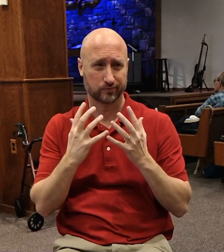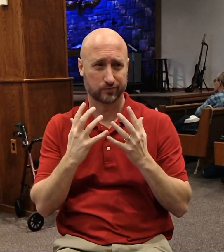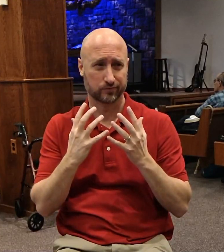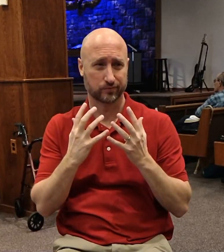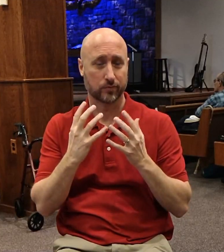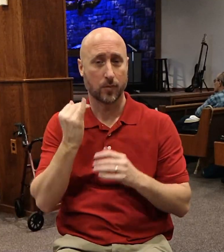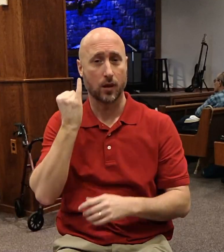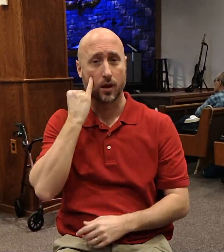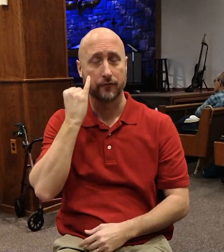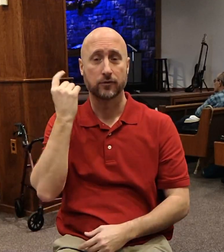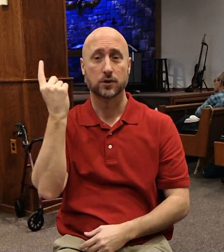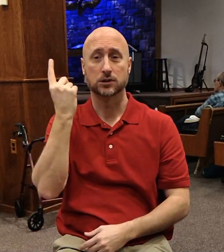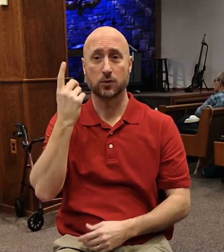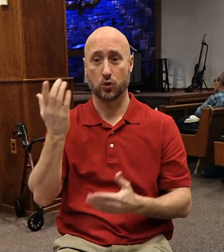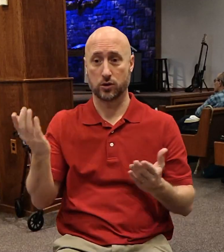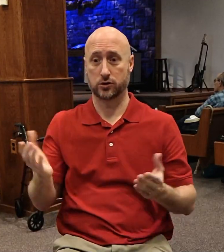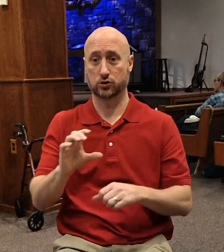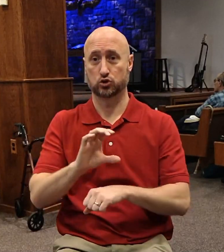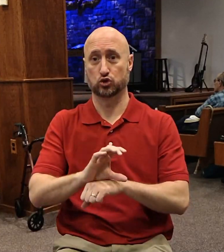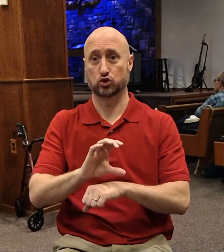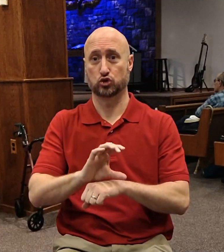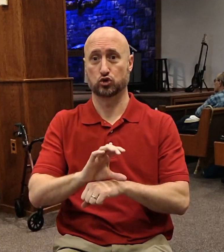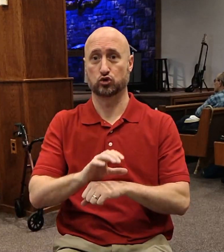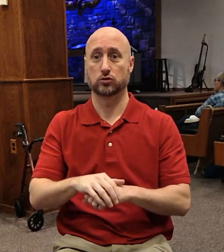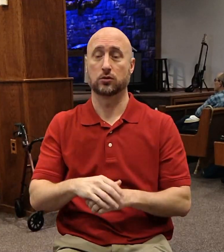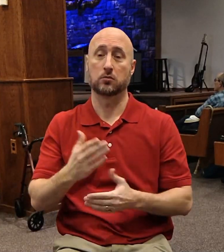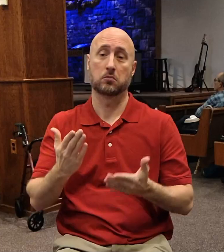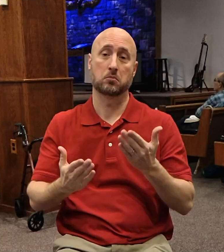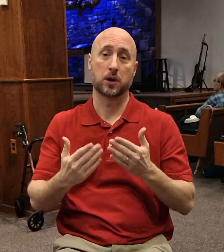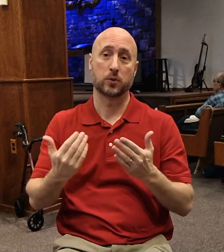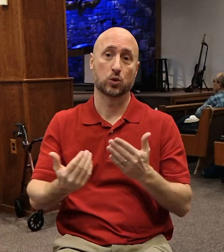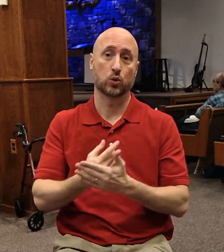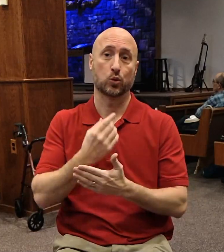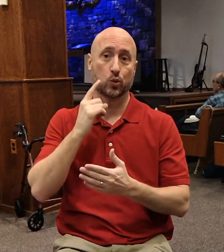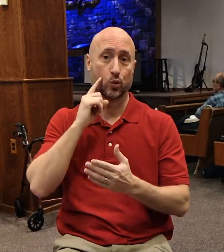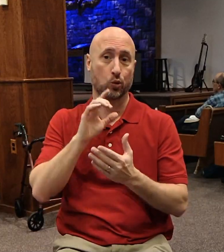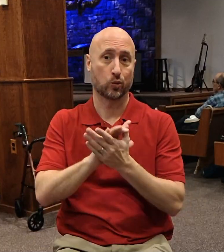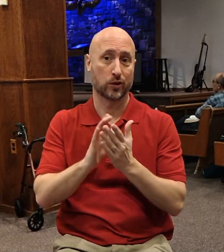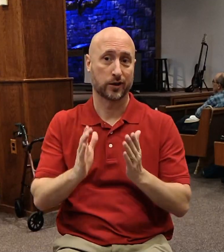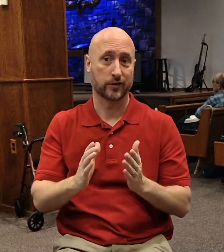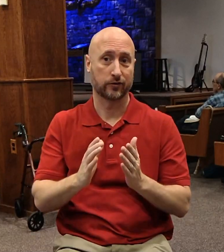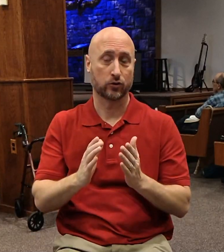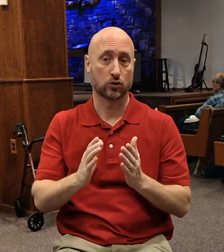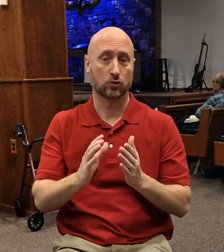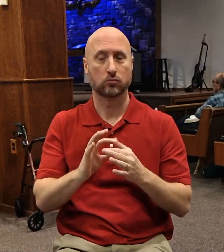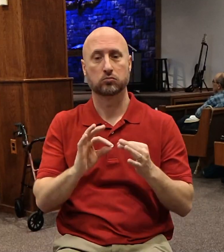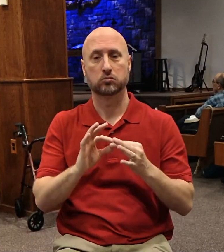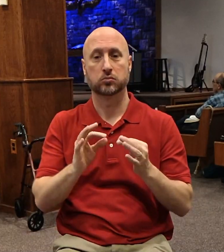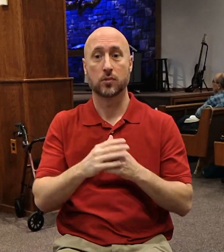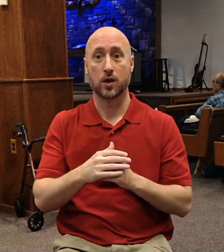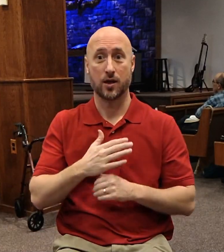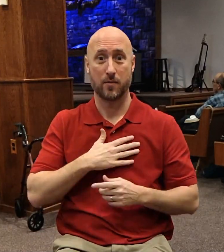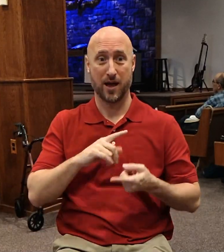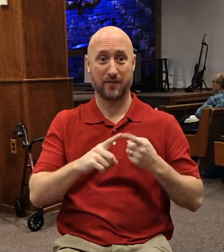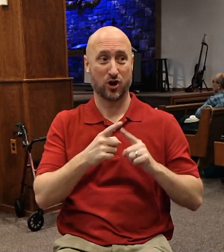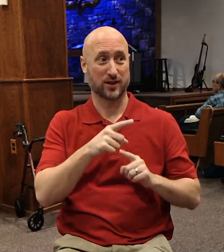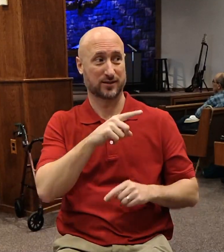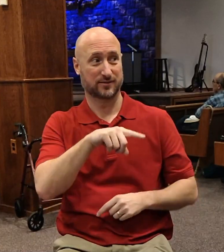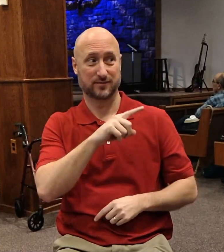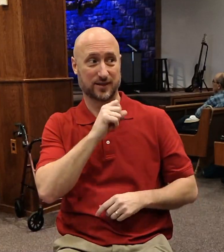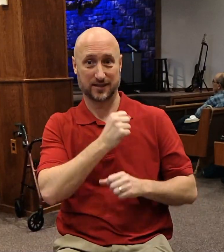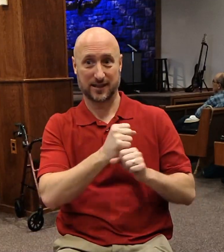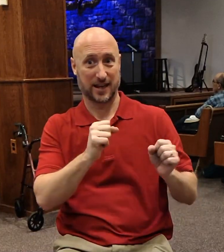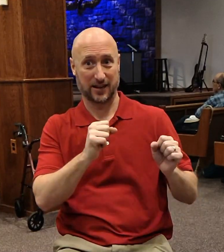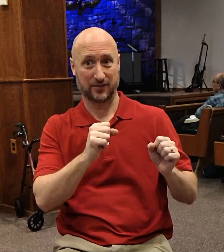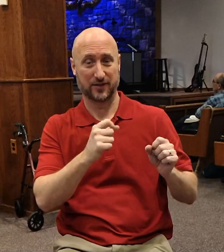someone in the church sometimes a new believer say my unsaved friends treated me better than I get